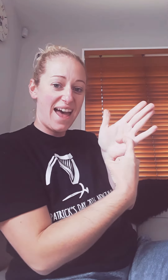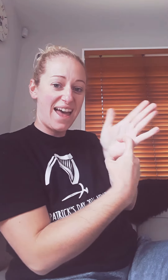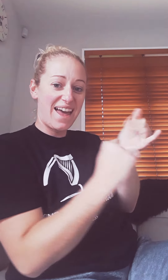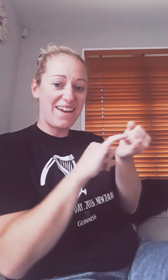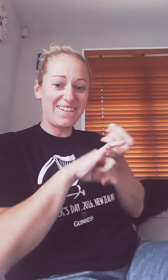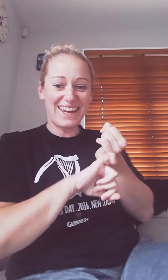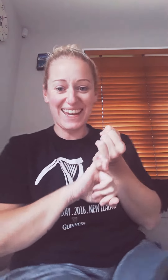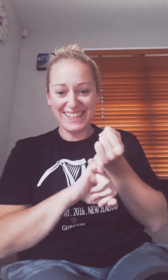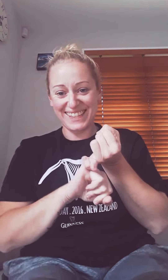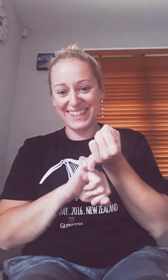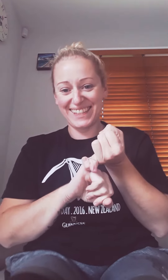R, S,